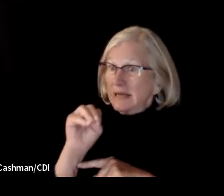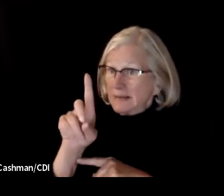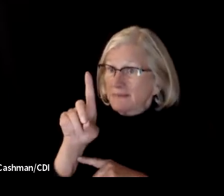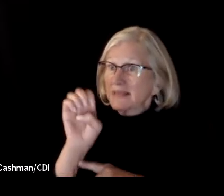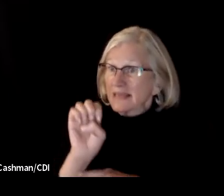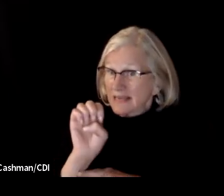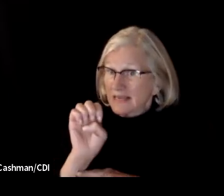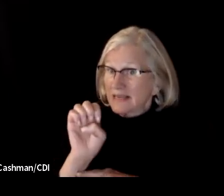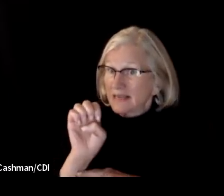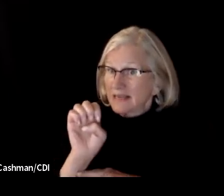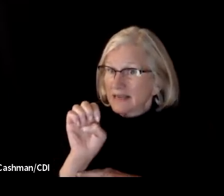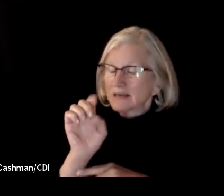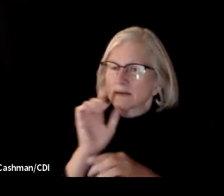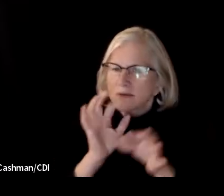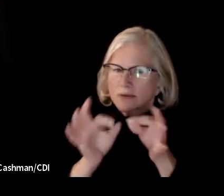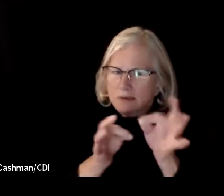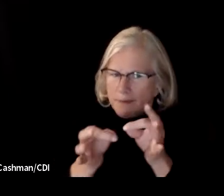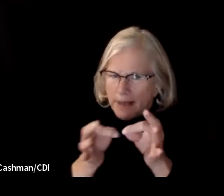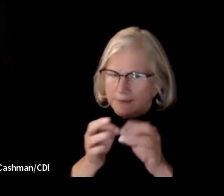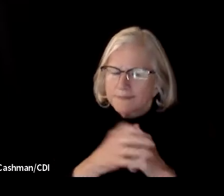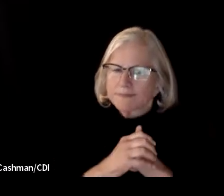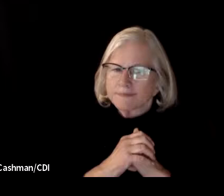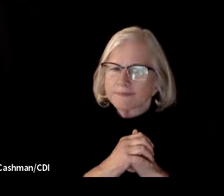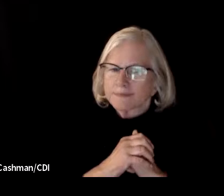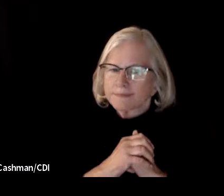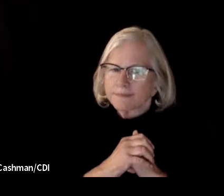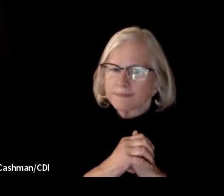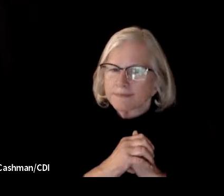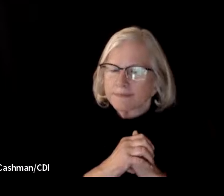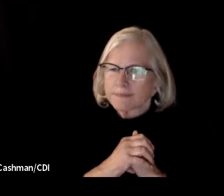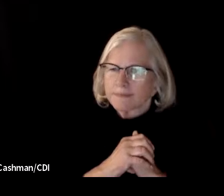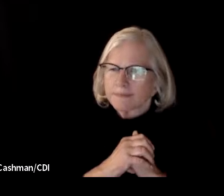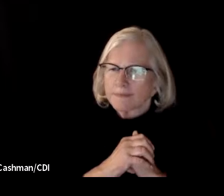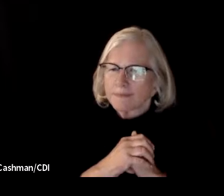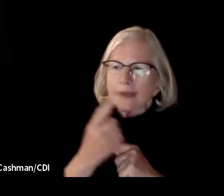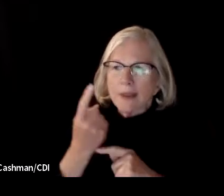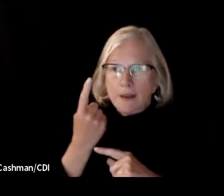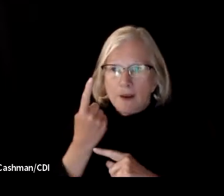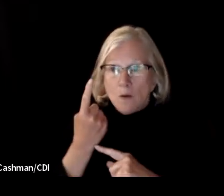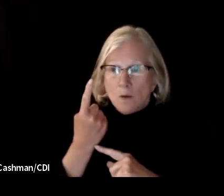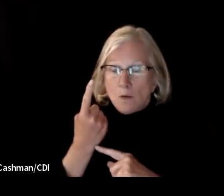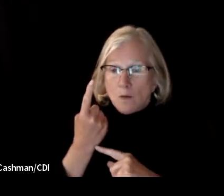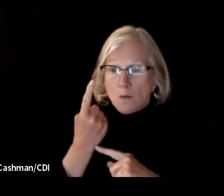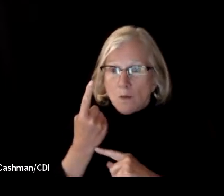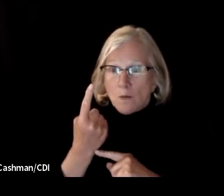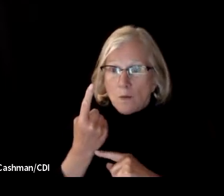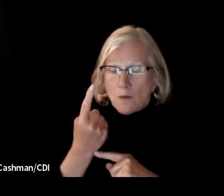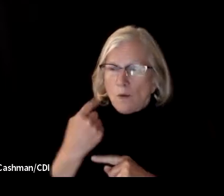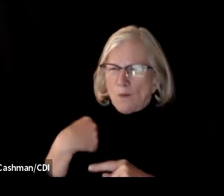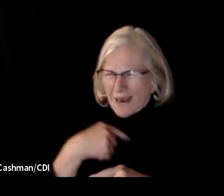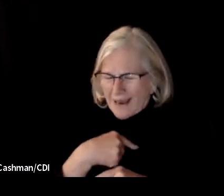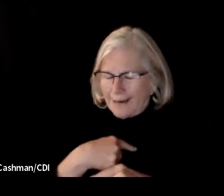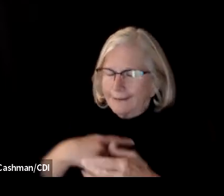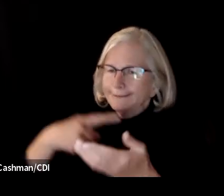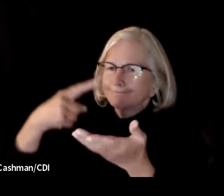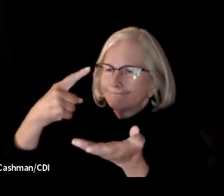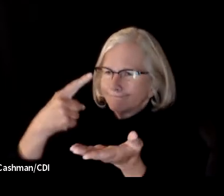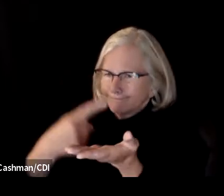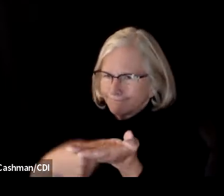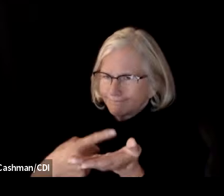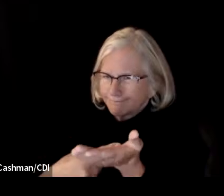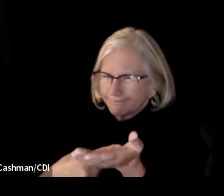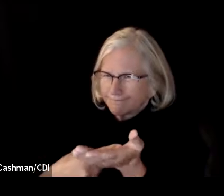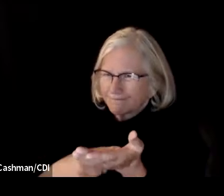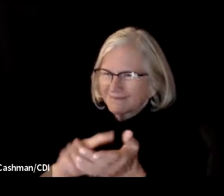if you would like to add something. One of the, we've talked a lot about the fact that this is best practice guidance. There are